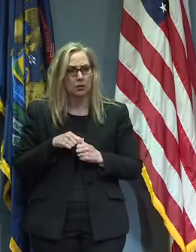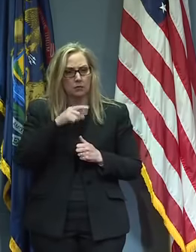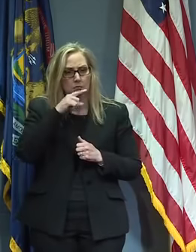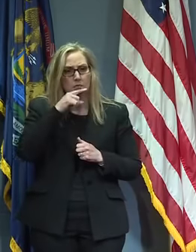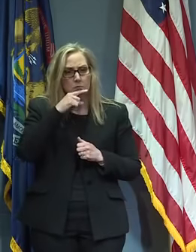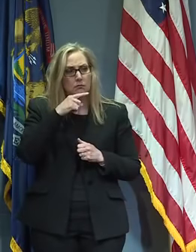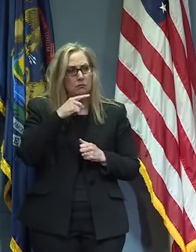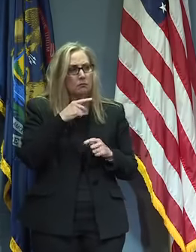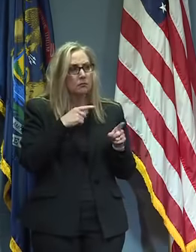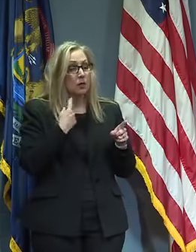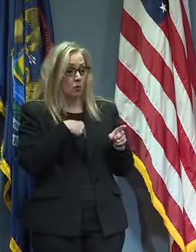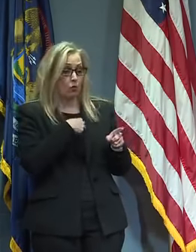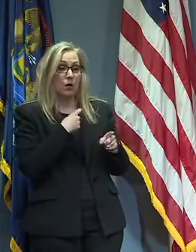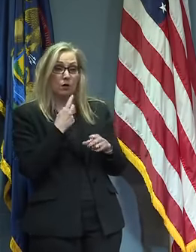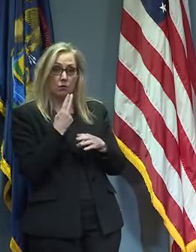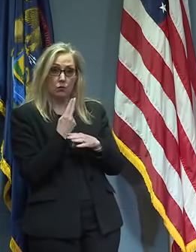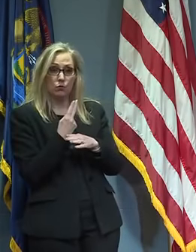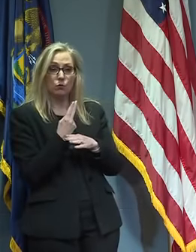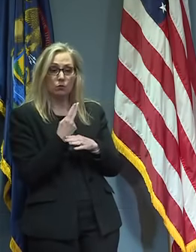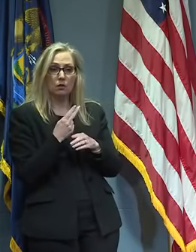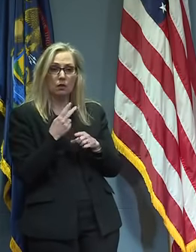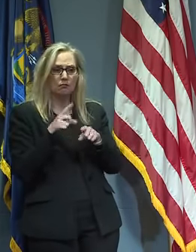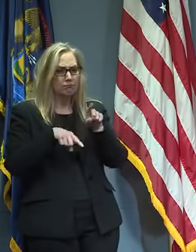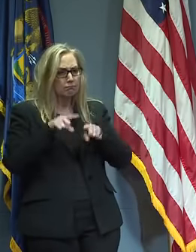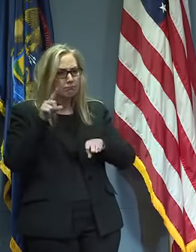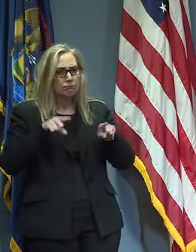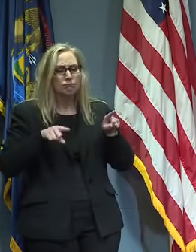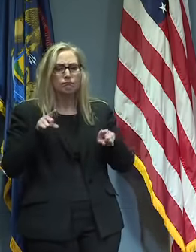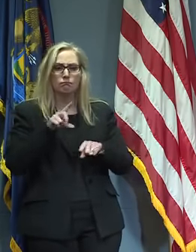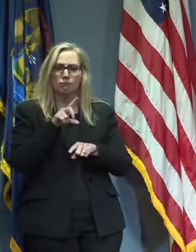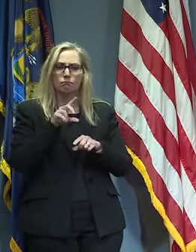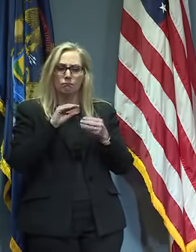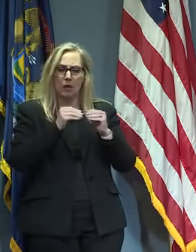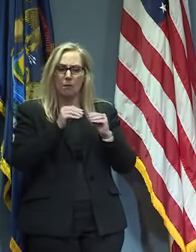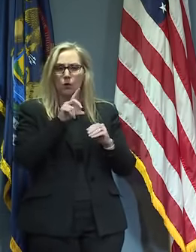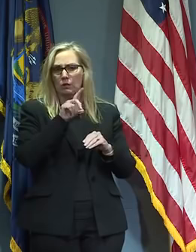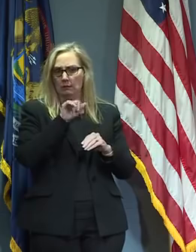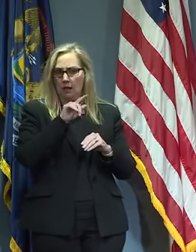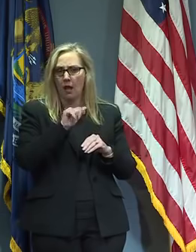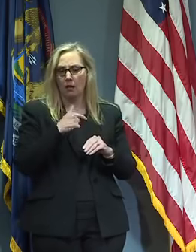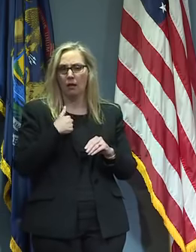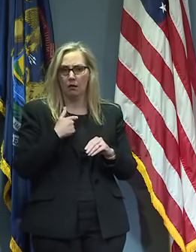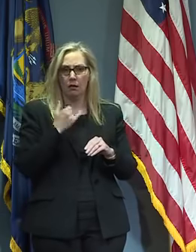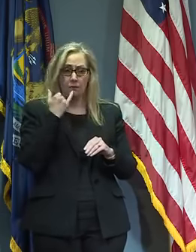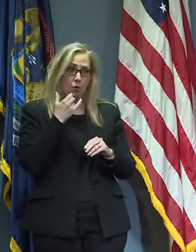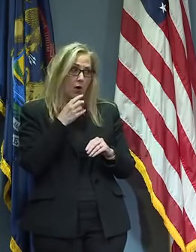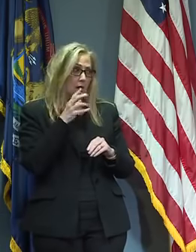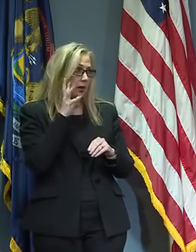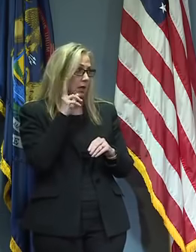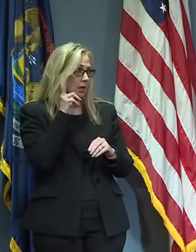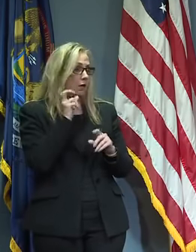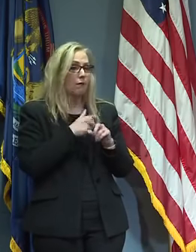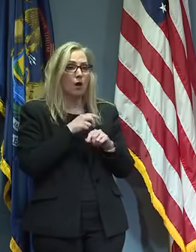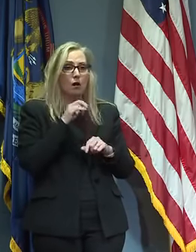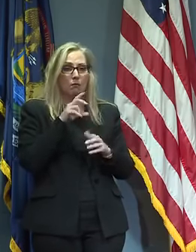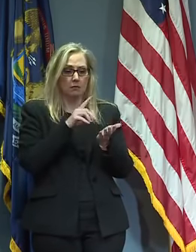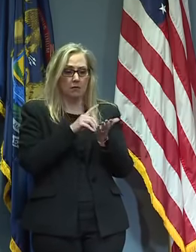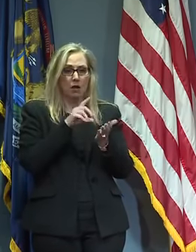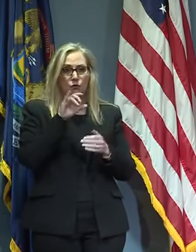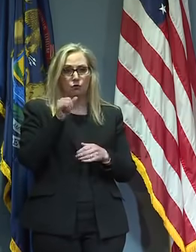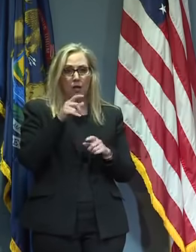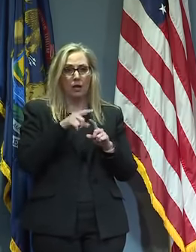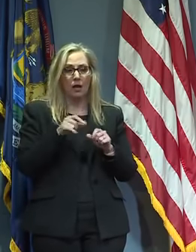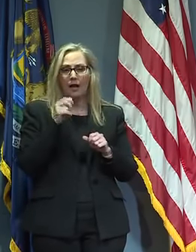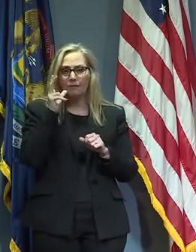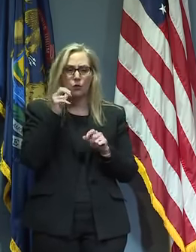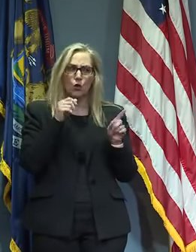using a variety of sources of data, and I know if you want Dr. J to come up, I have not read Patrick Anderson's report. I can